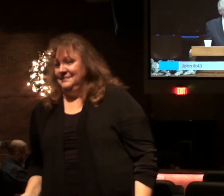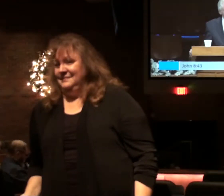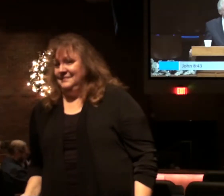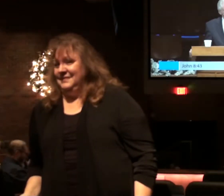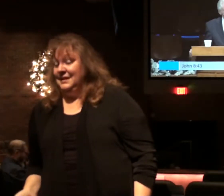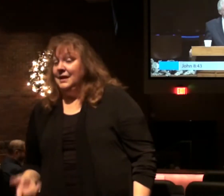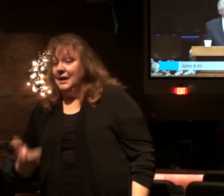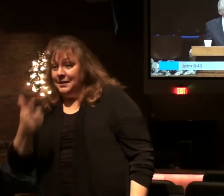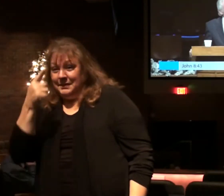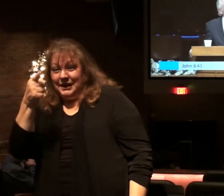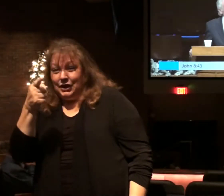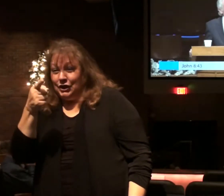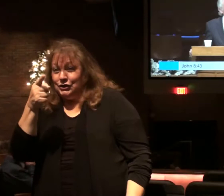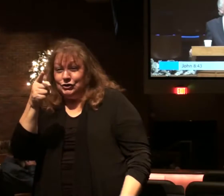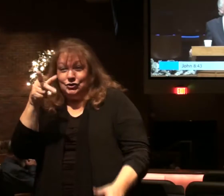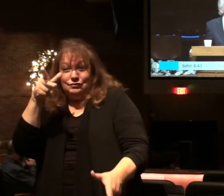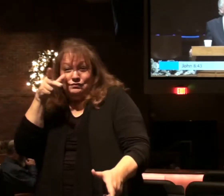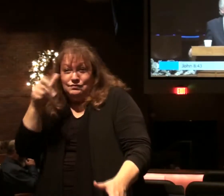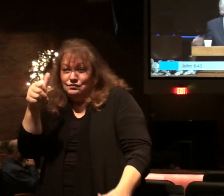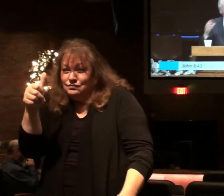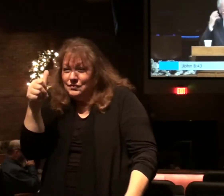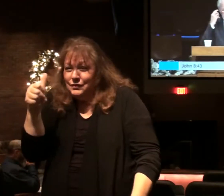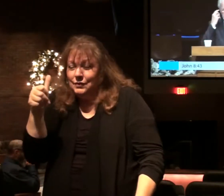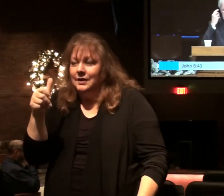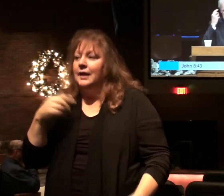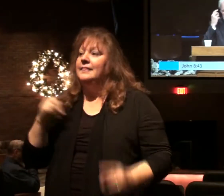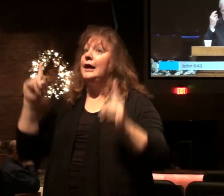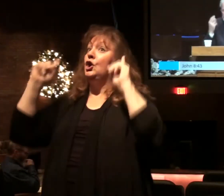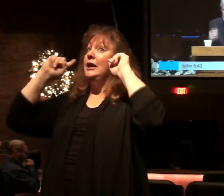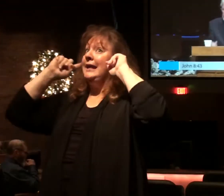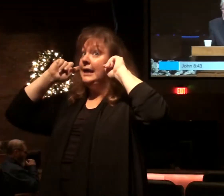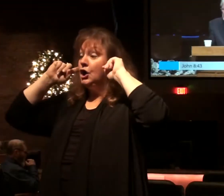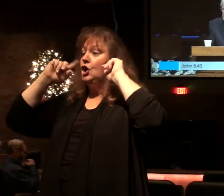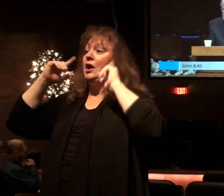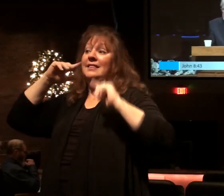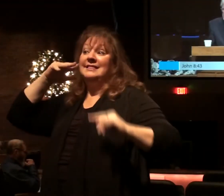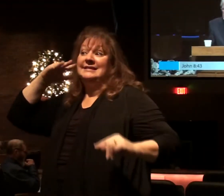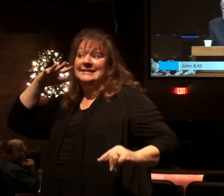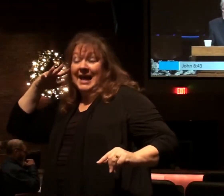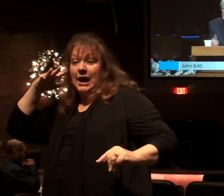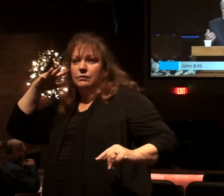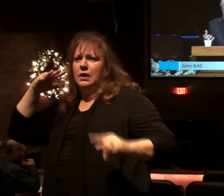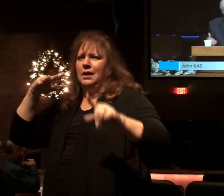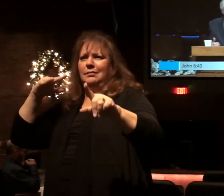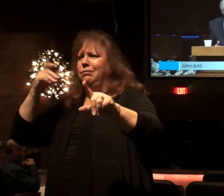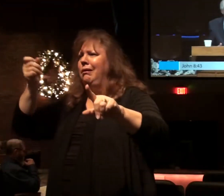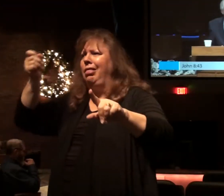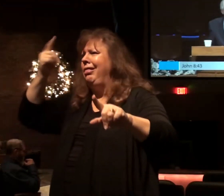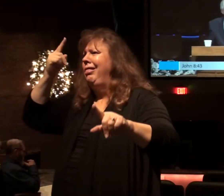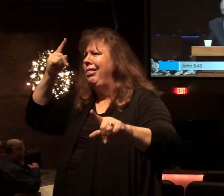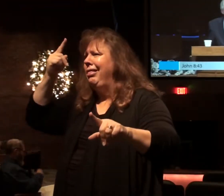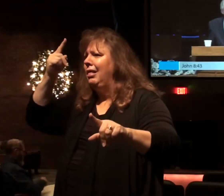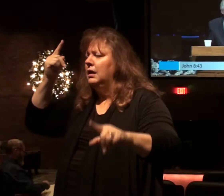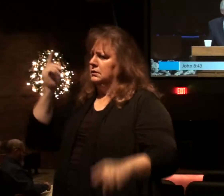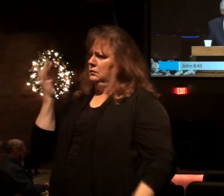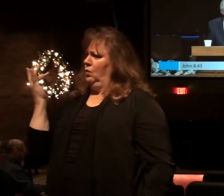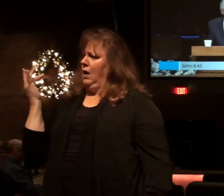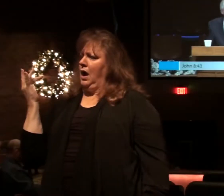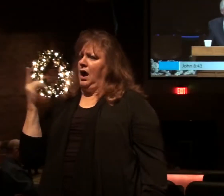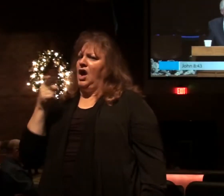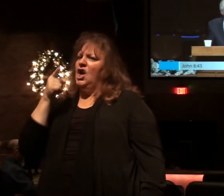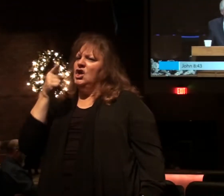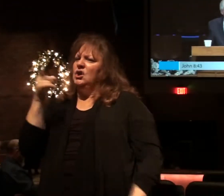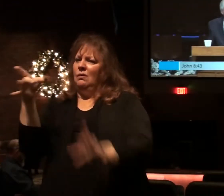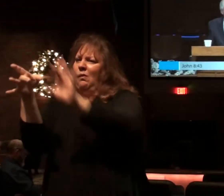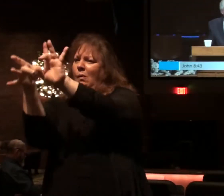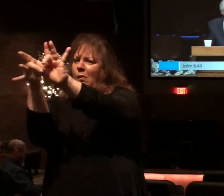It is because you cannot hear my word. Now, they could hear the sound, but they couldn't understand. Why? You are